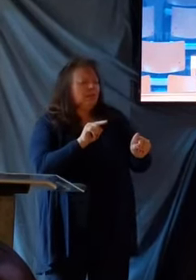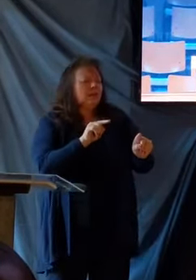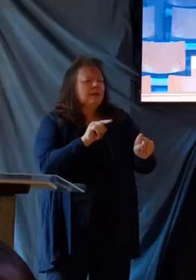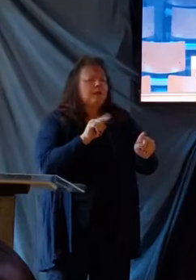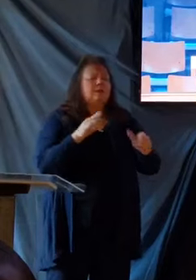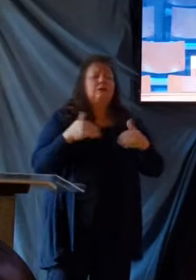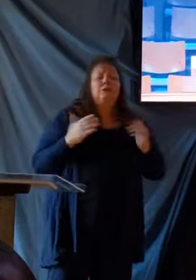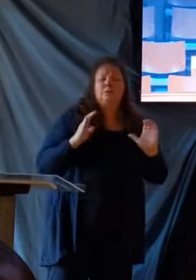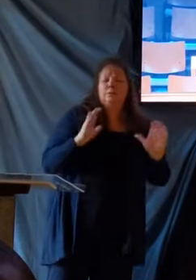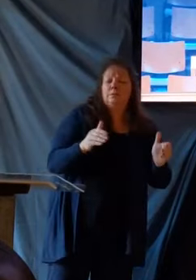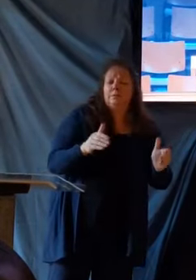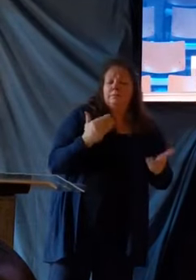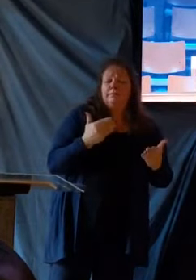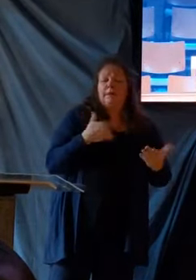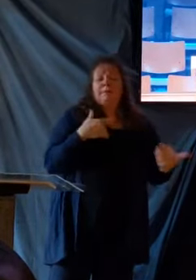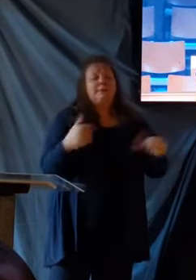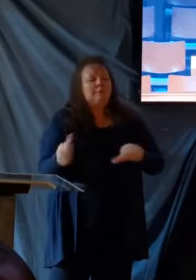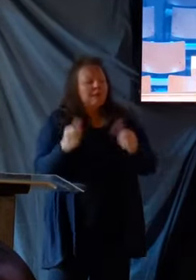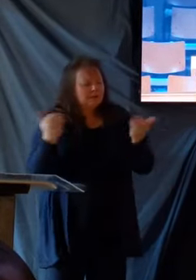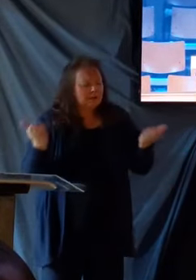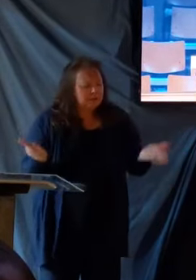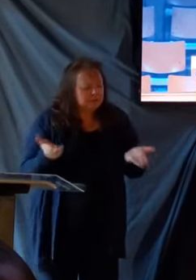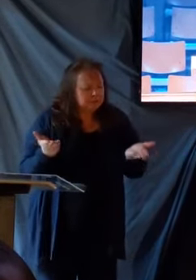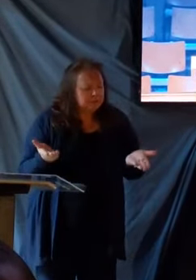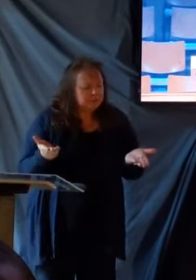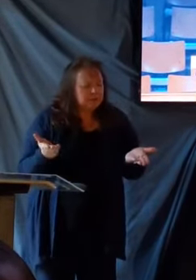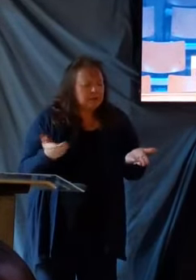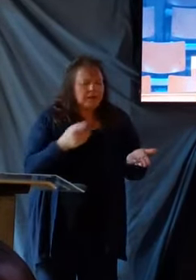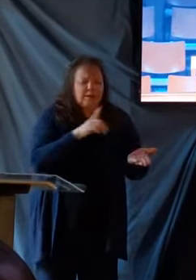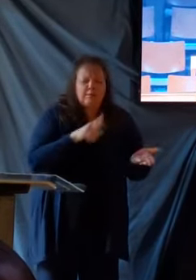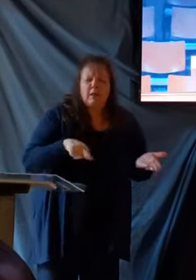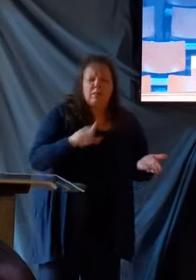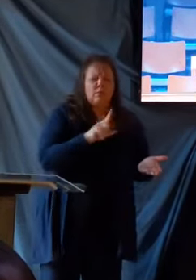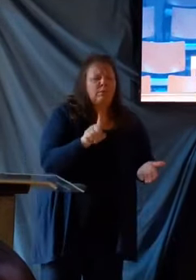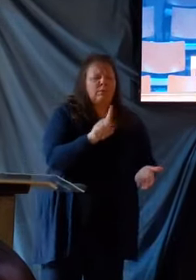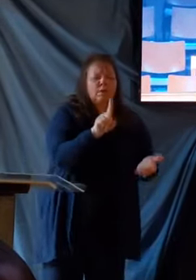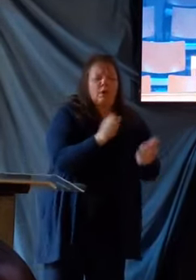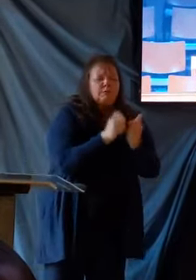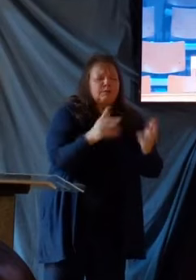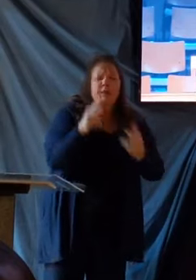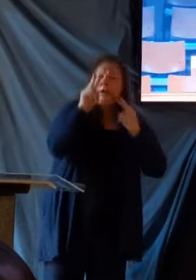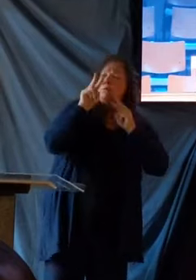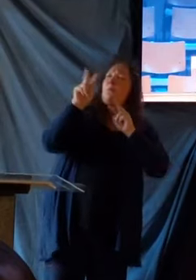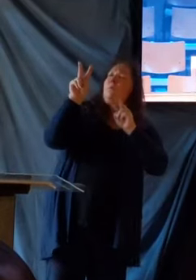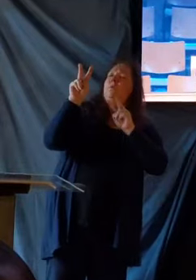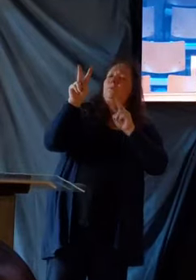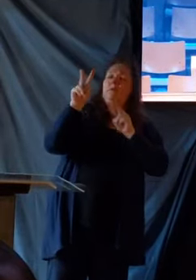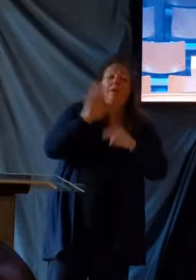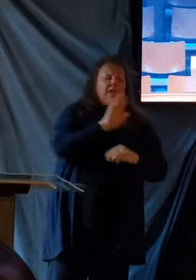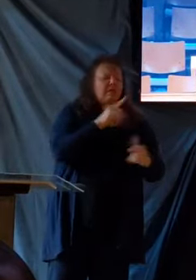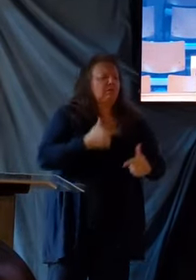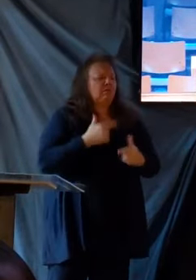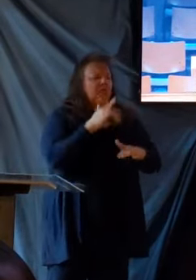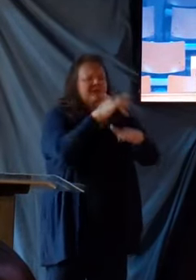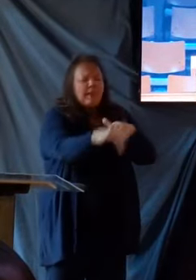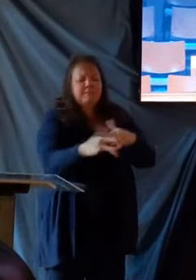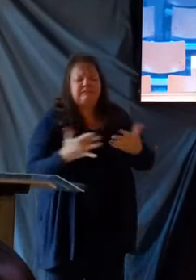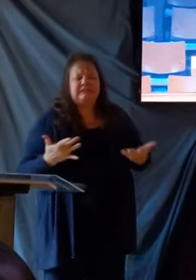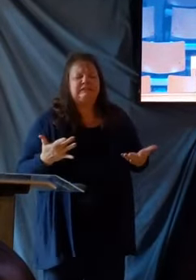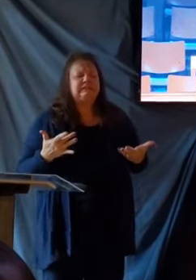went to youth group, maybe were baptized here. But Lord, they're lost and without hope in the world. Their life is empty.